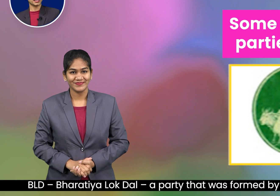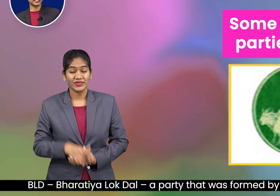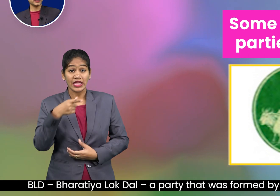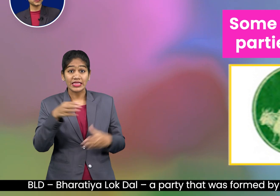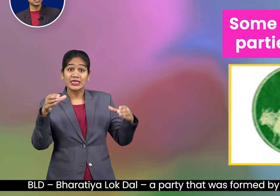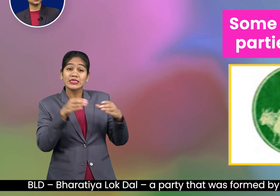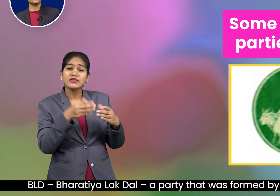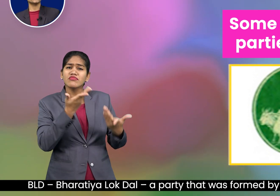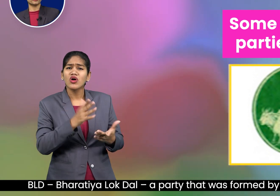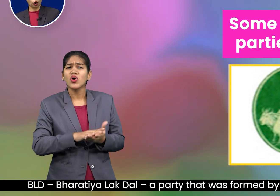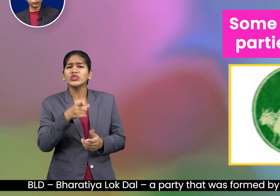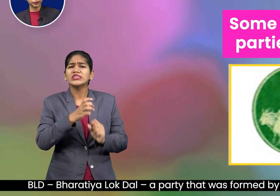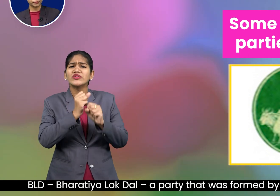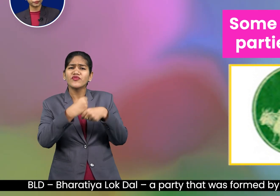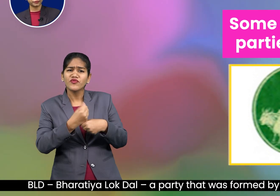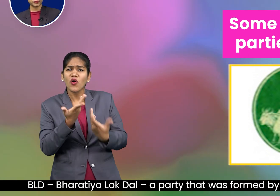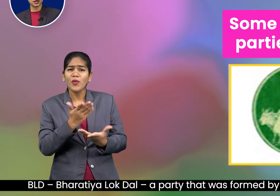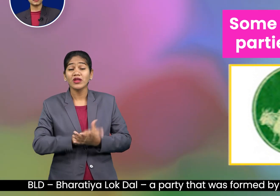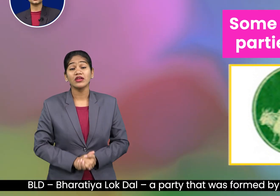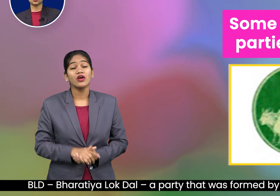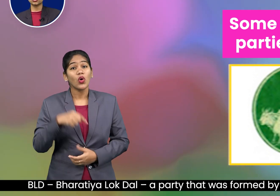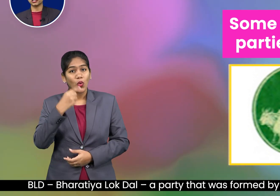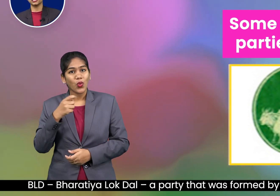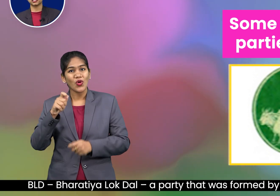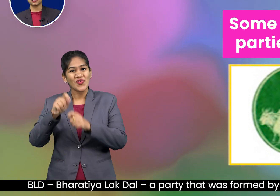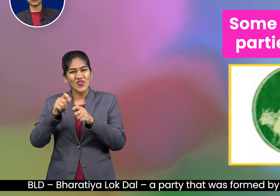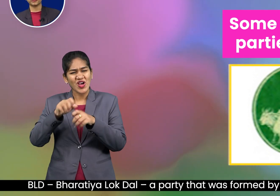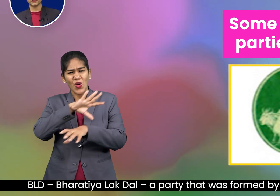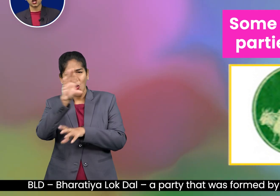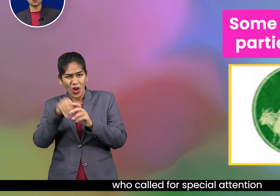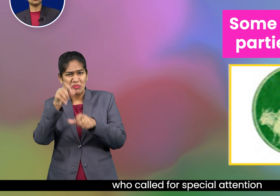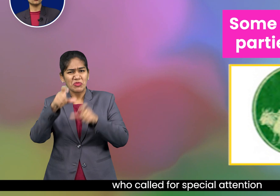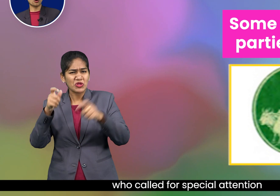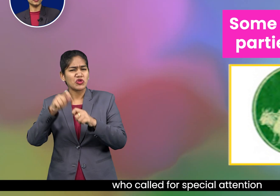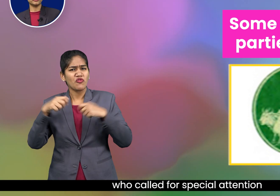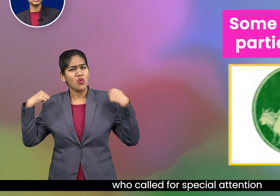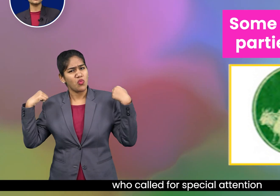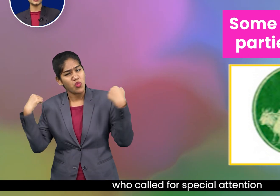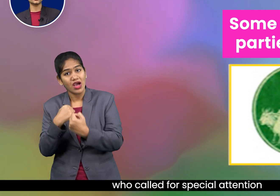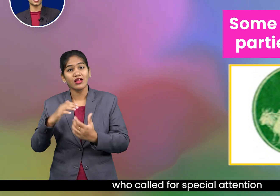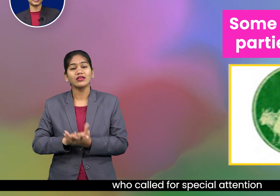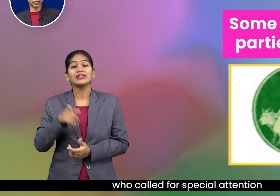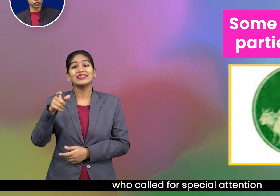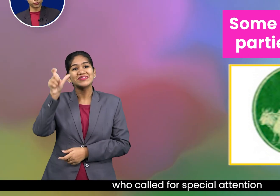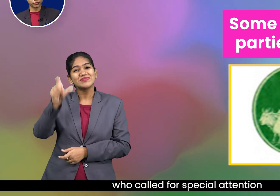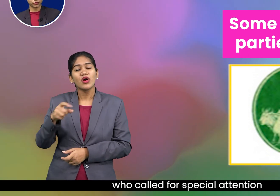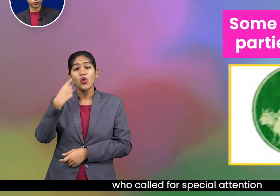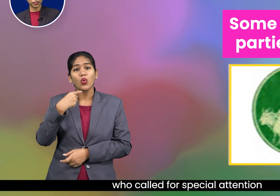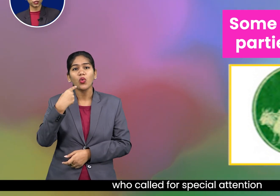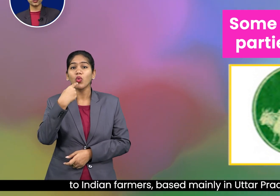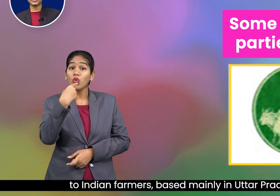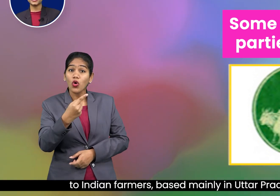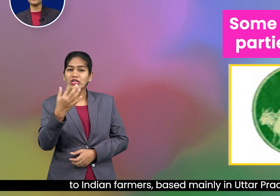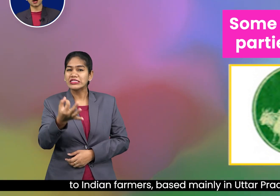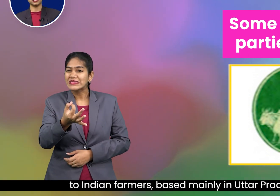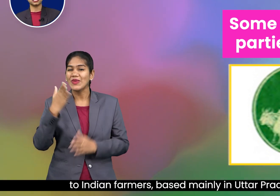a party that was formed by socialists who called for special attention